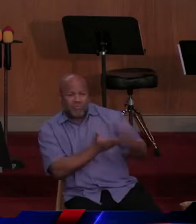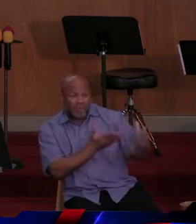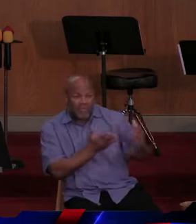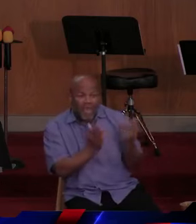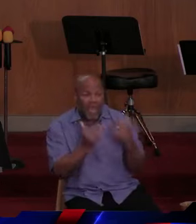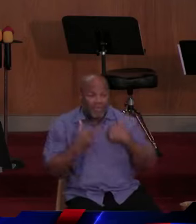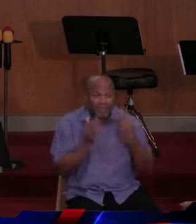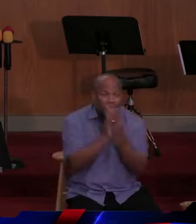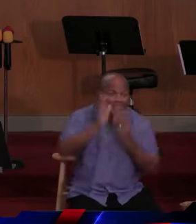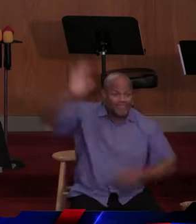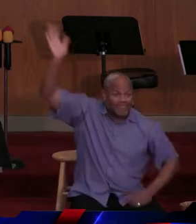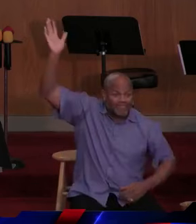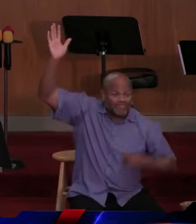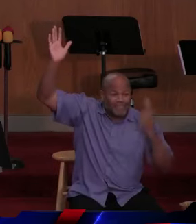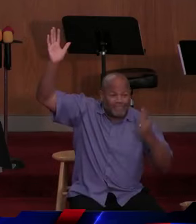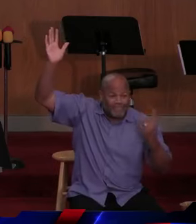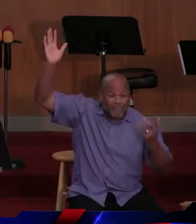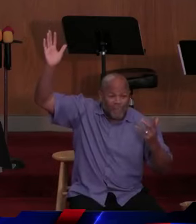witness?